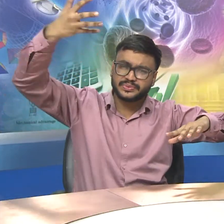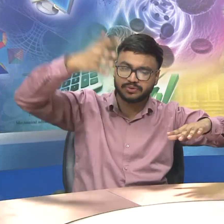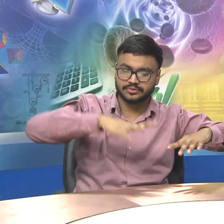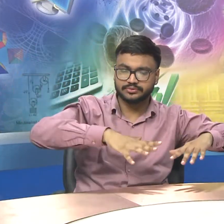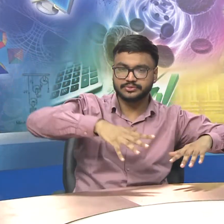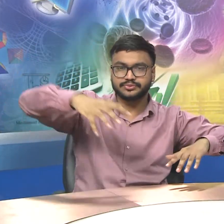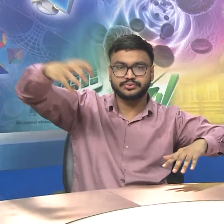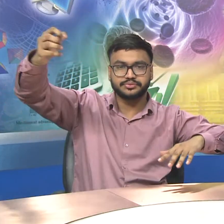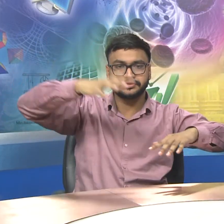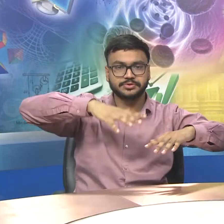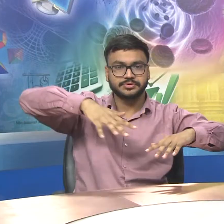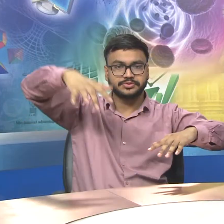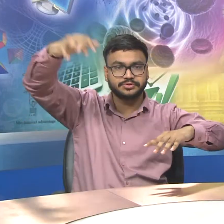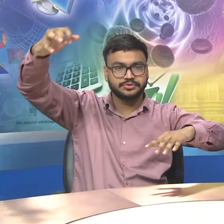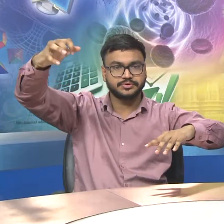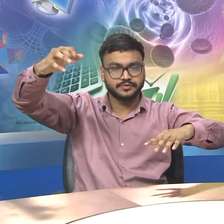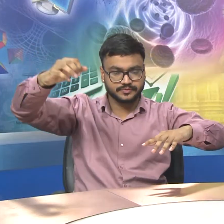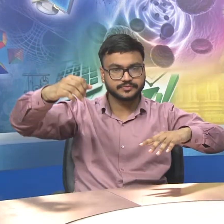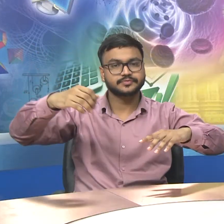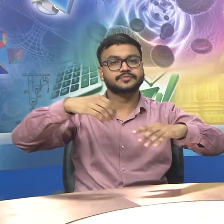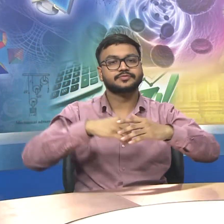of evaporation.